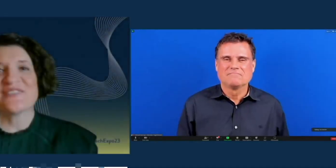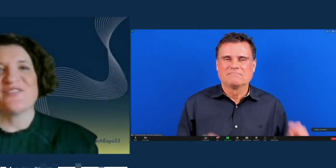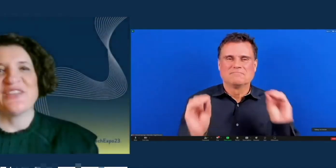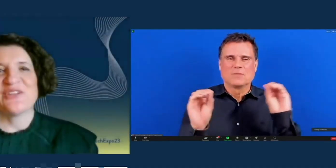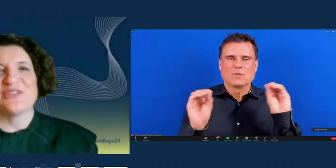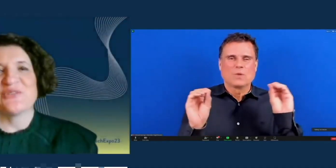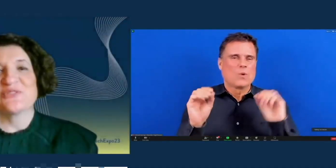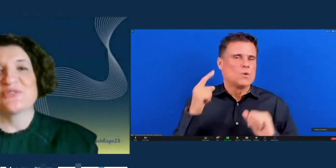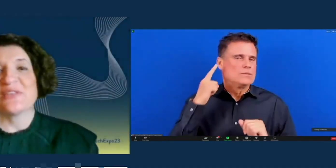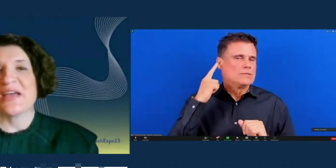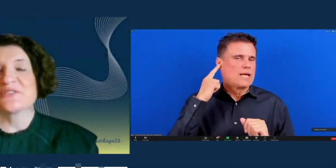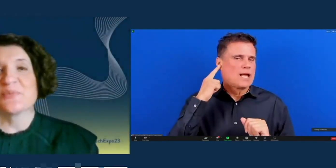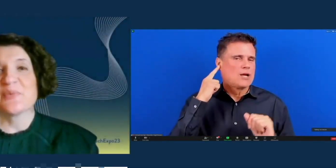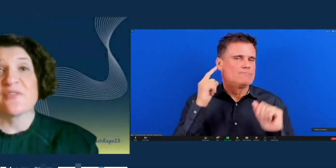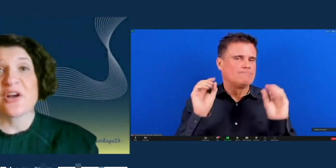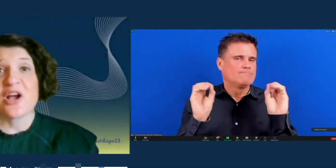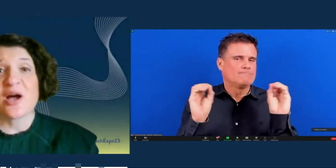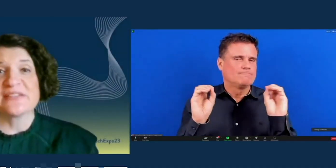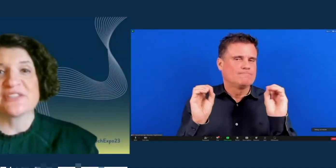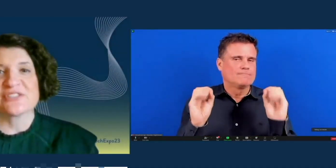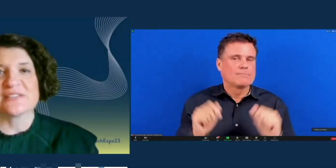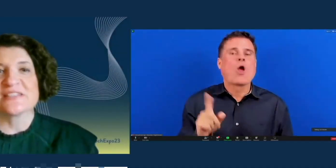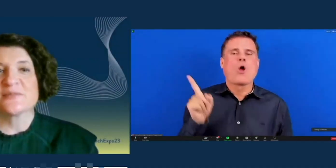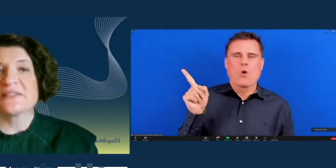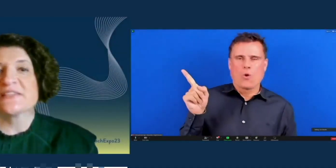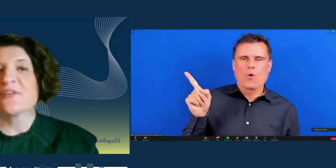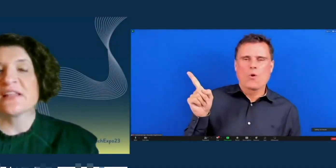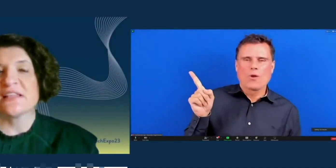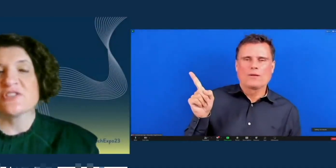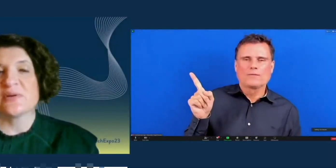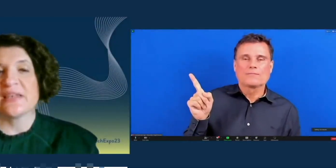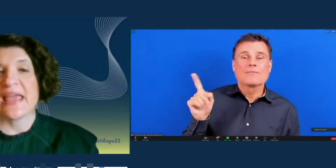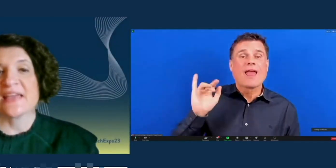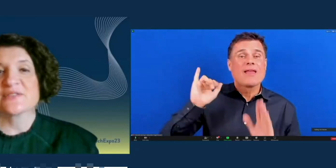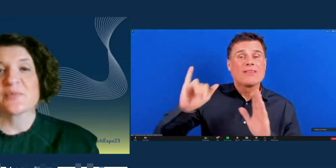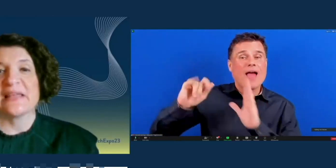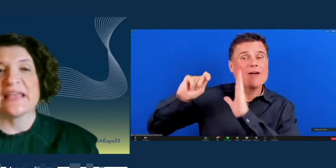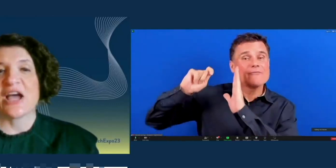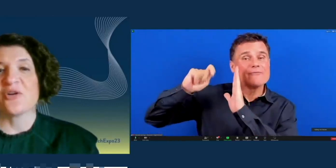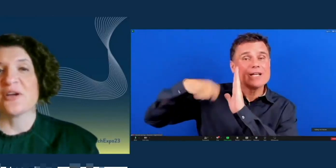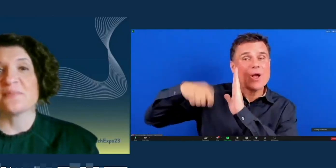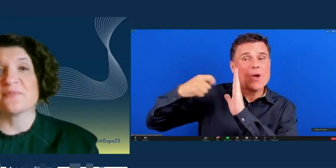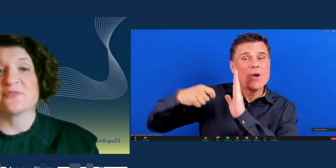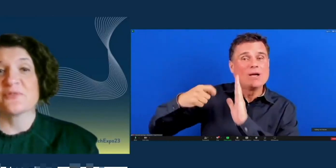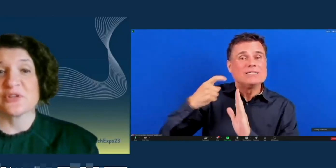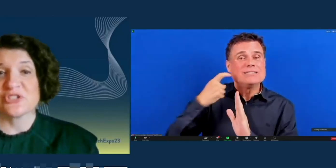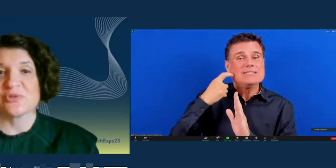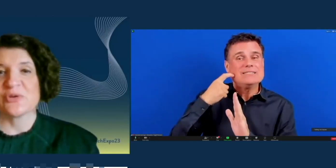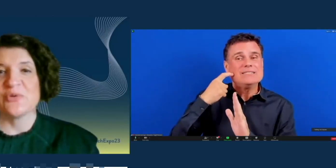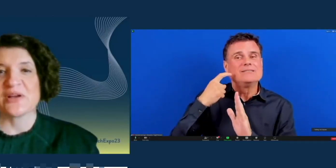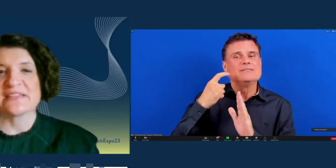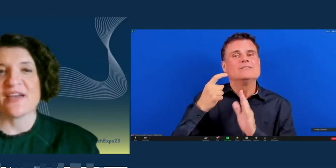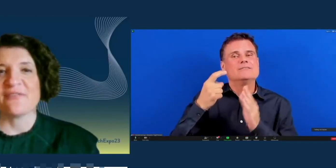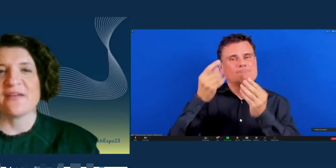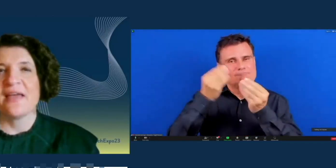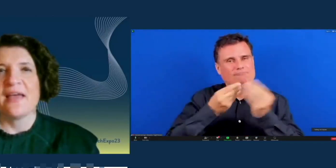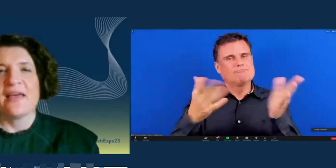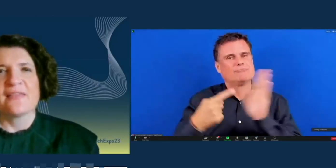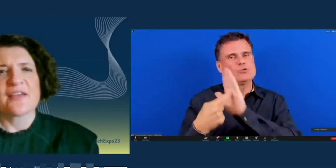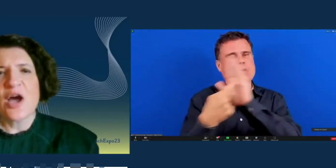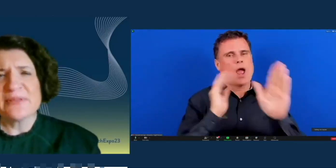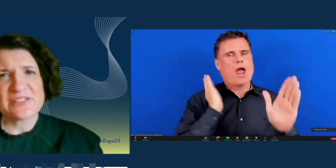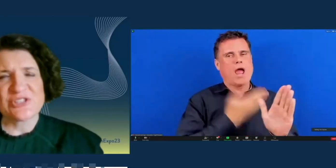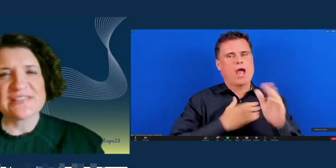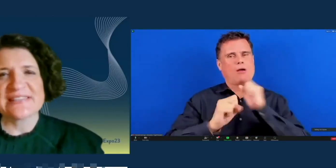That was a video used to announce one of our competitions specifically to enhance reading outcomes for children who are deaf.